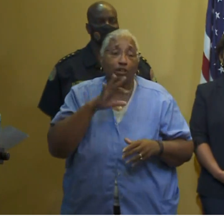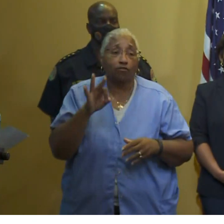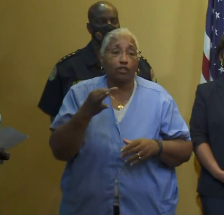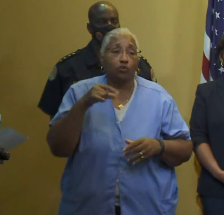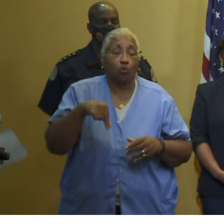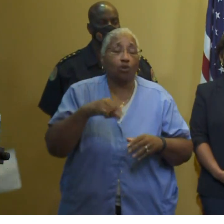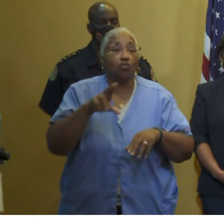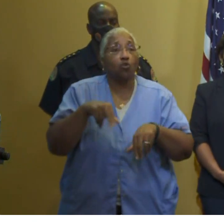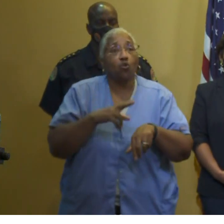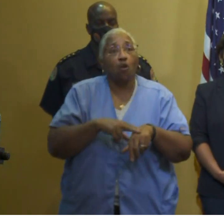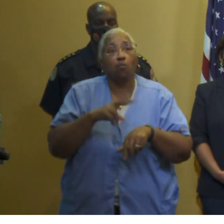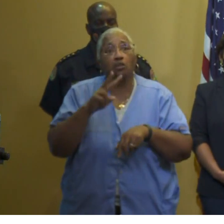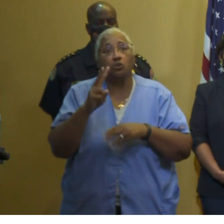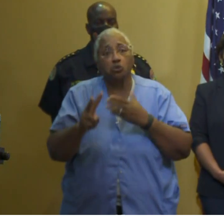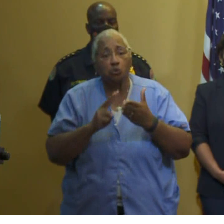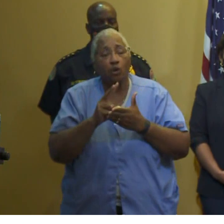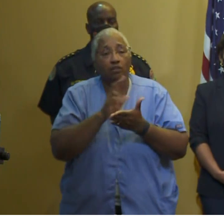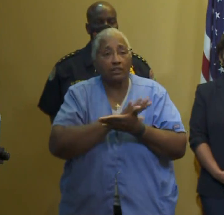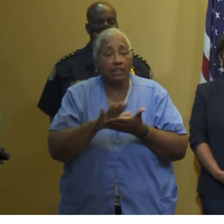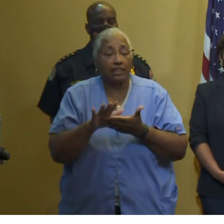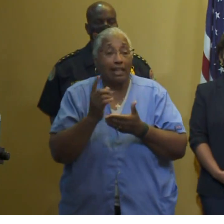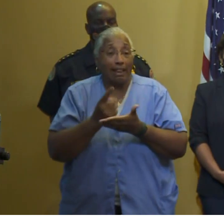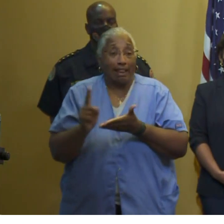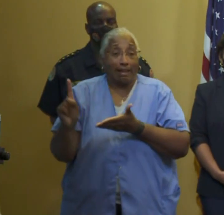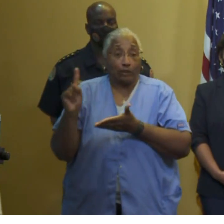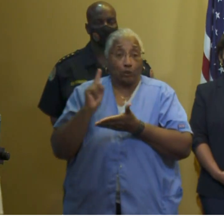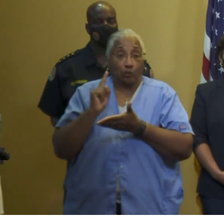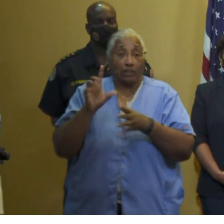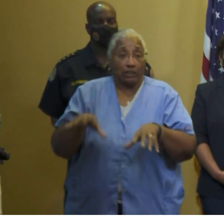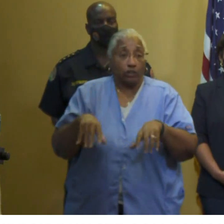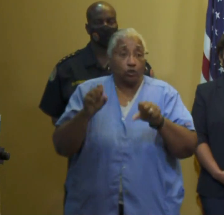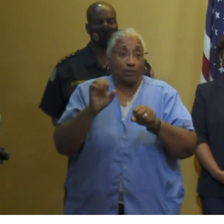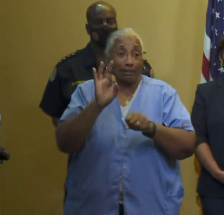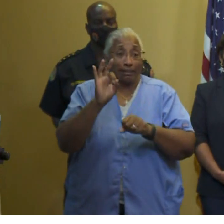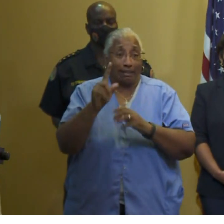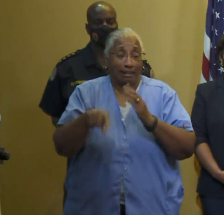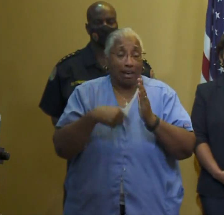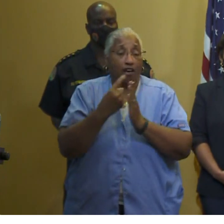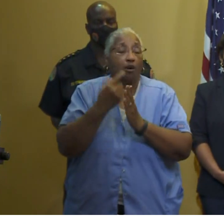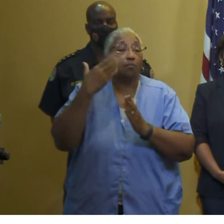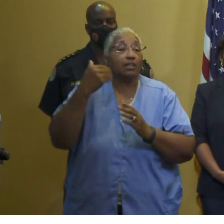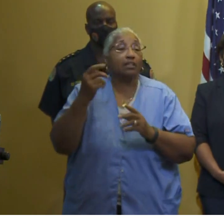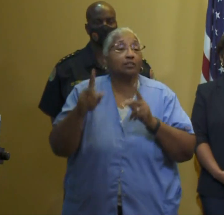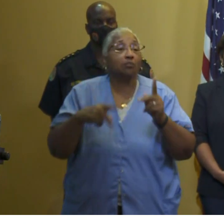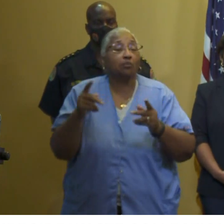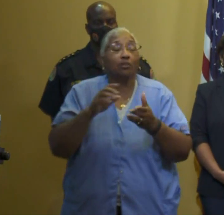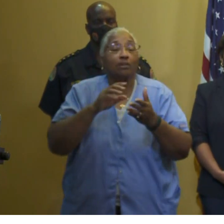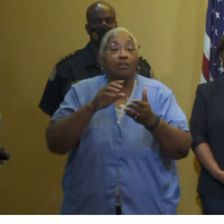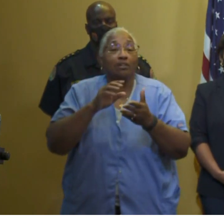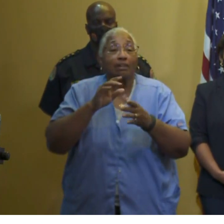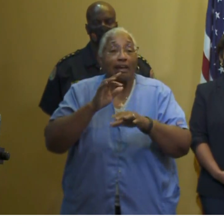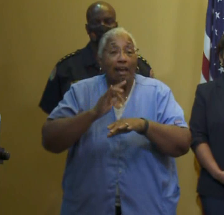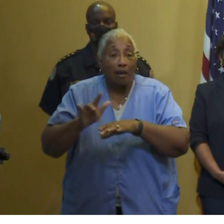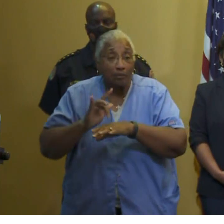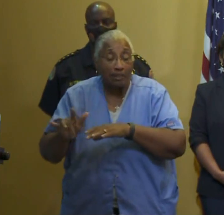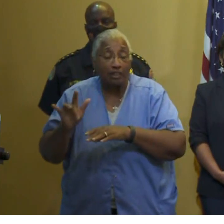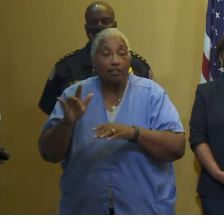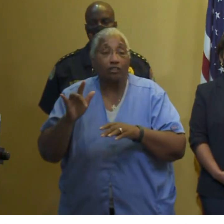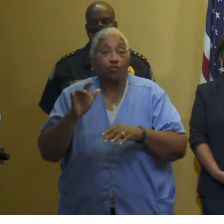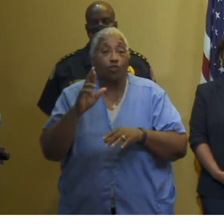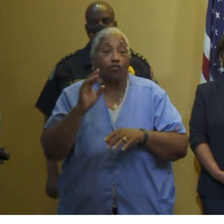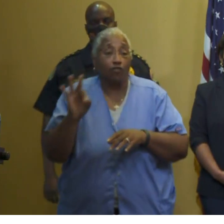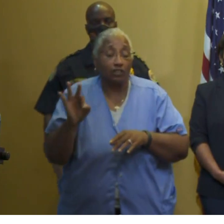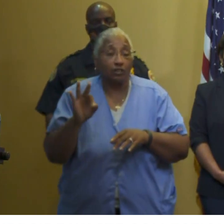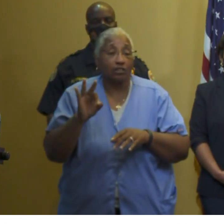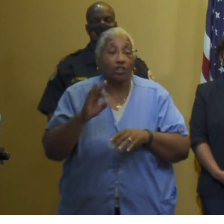normally takes 2 hours to clean. Last week we cleaned it, it took 9 hours. The reason is people are emptying the refrigerators, it's everything. Put all the